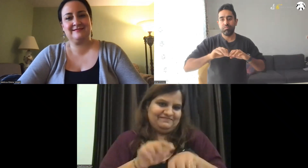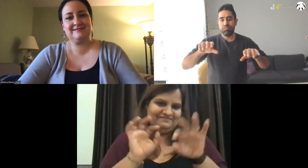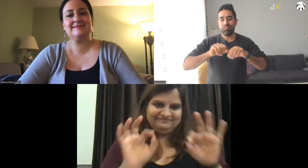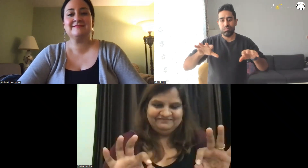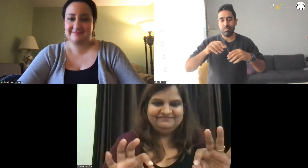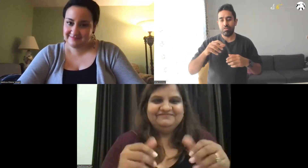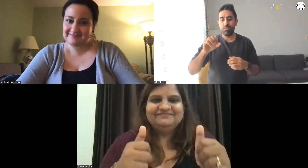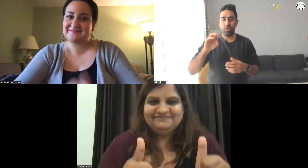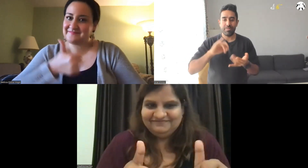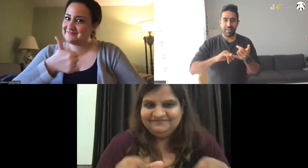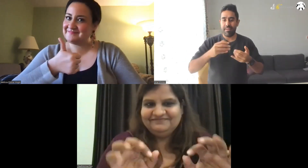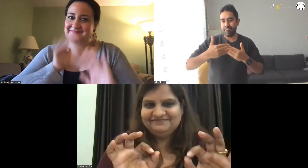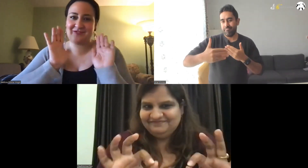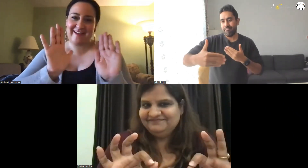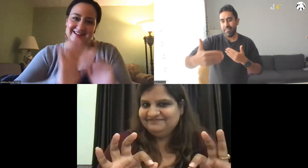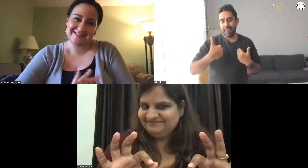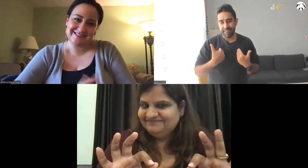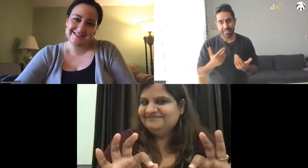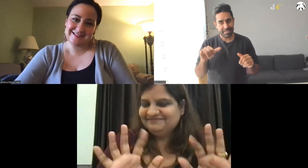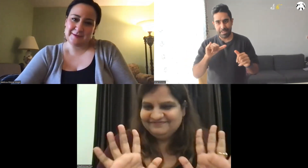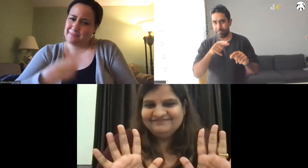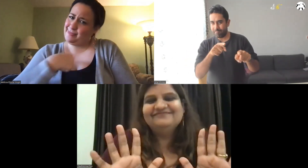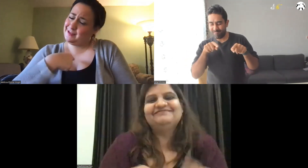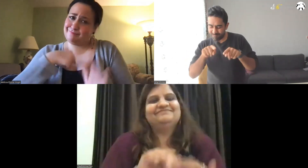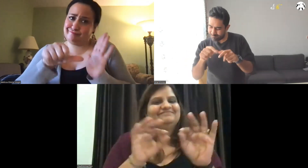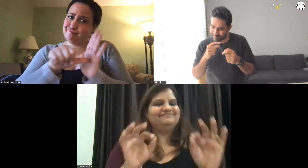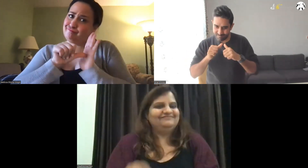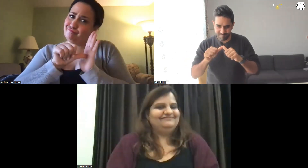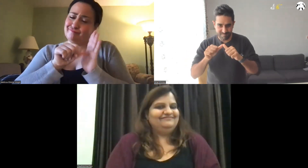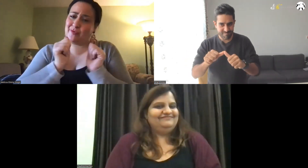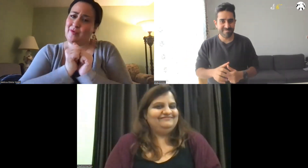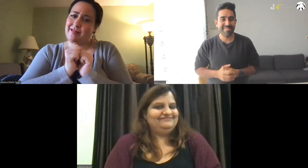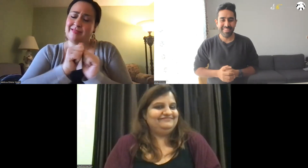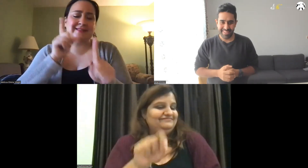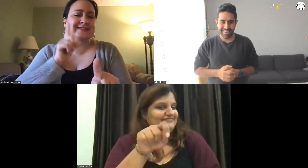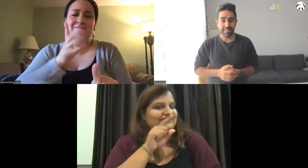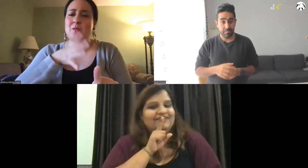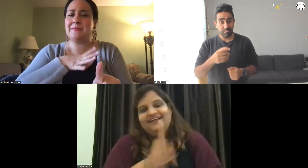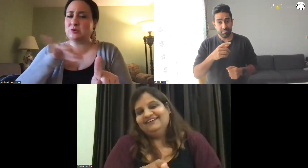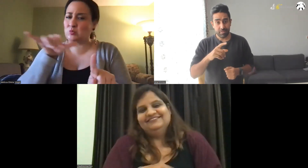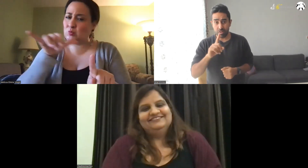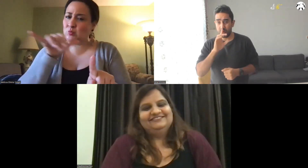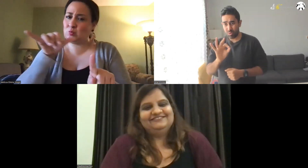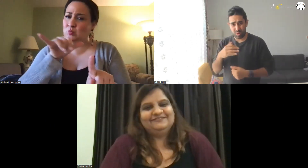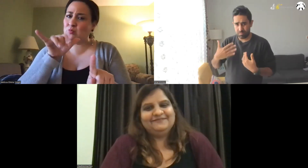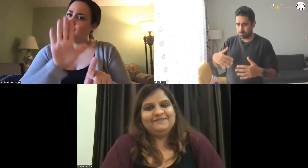video, okay, with you, along with you. So I hope you will be there. Yes, definitely I will answer with